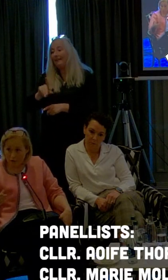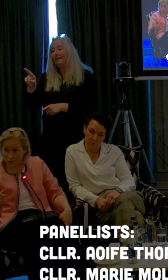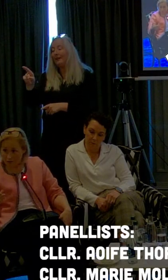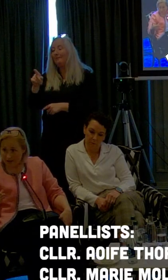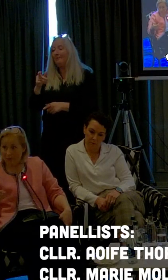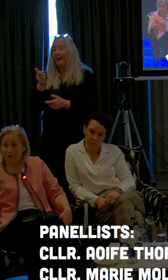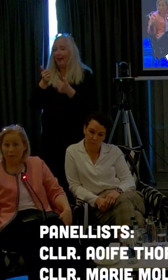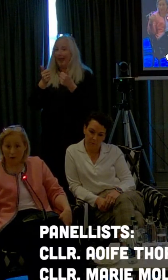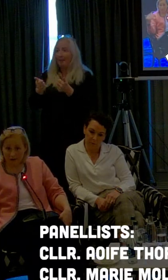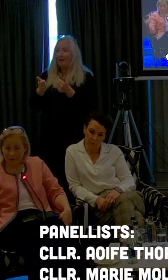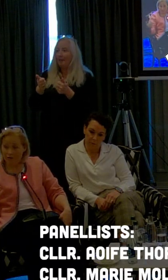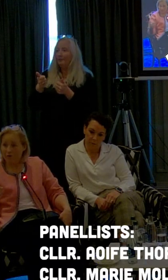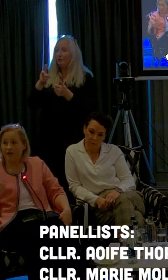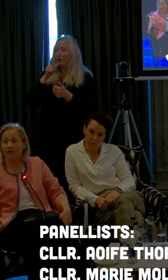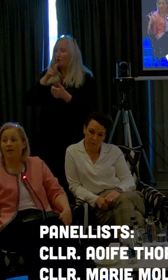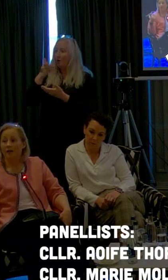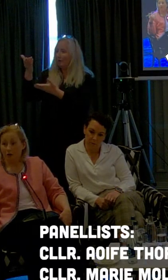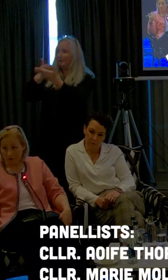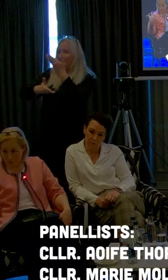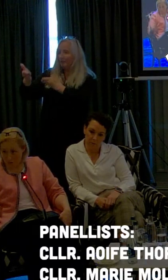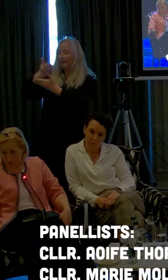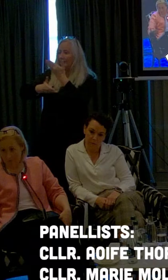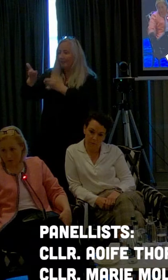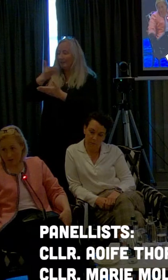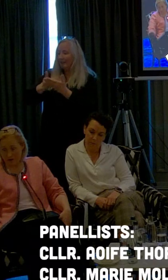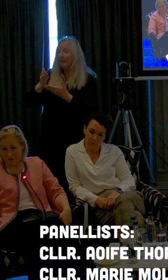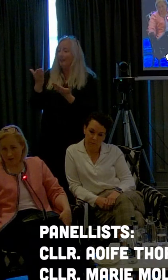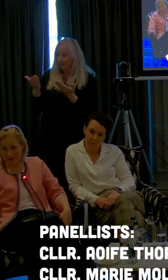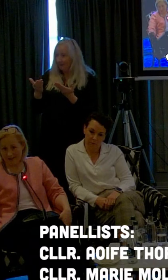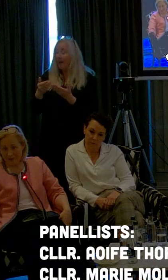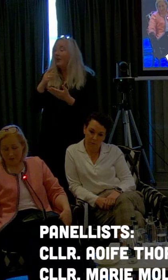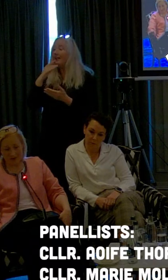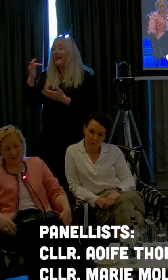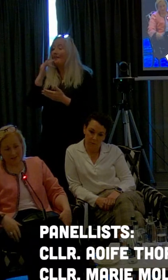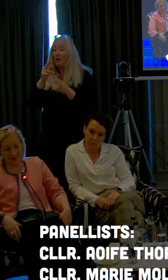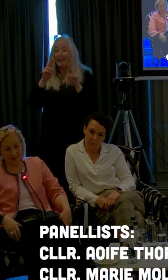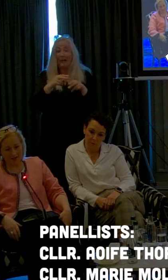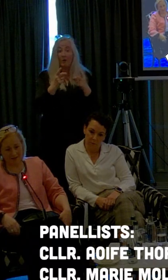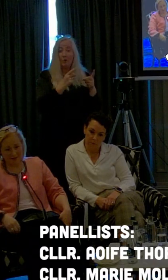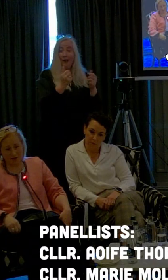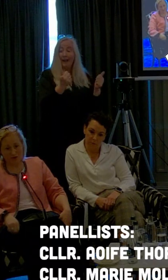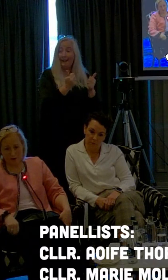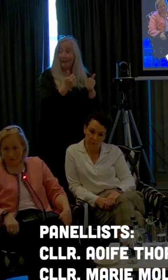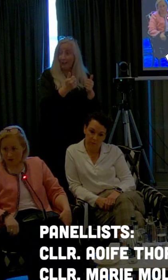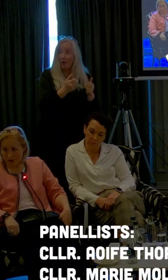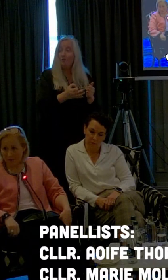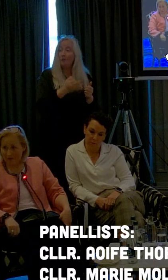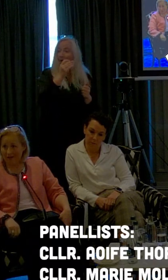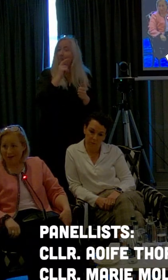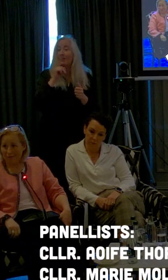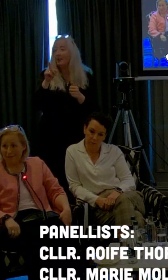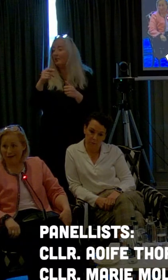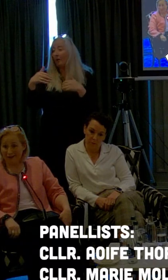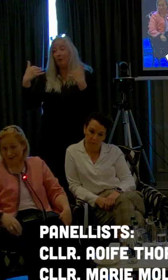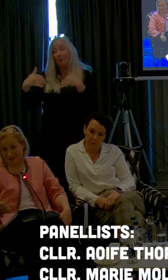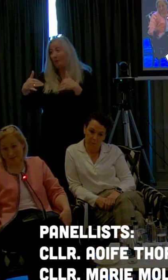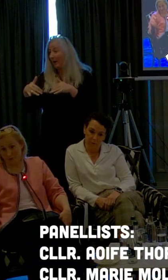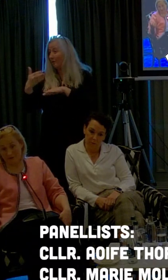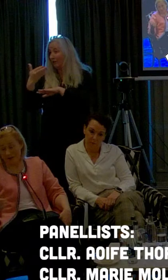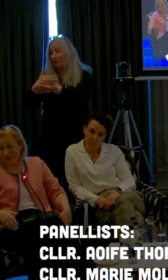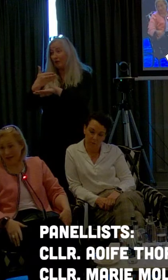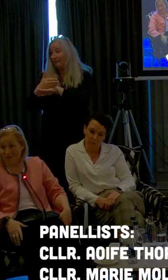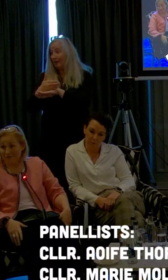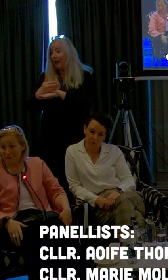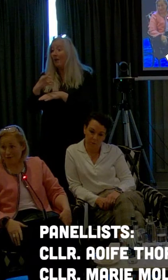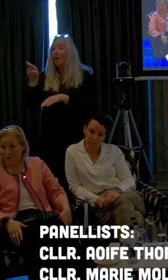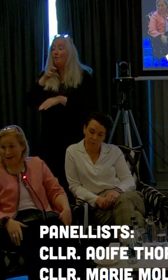something you can do to help or point them in a direction, of course you will try and do that. But it's an extraordinary job, and it is a